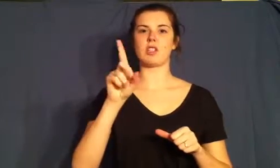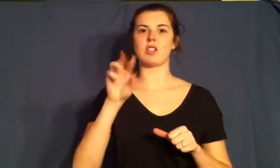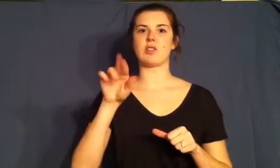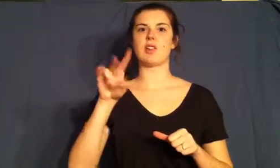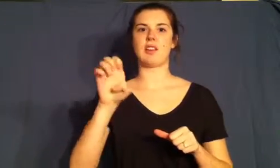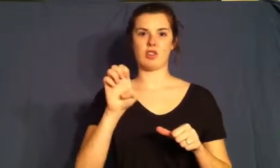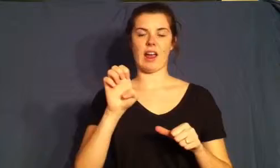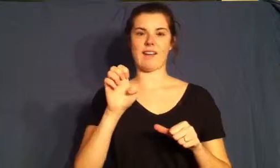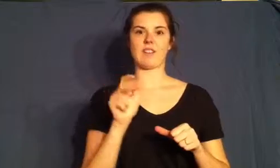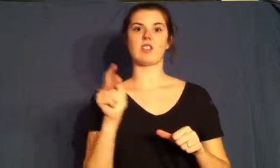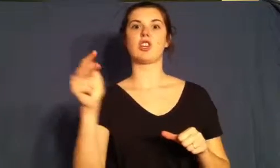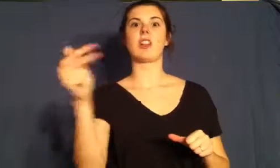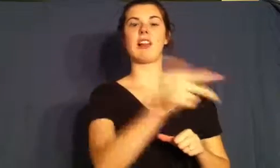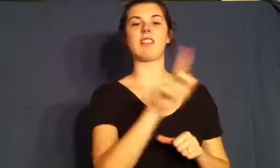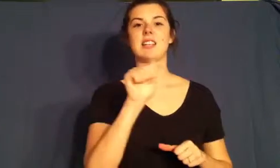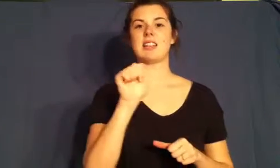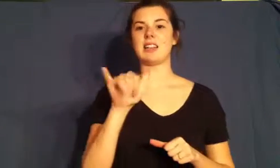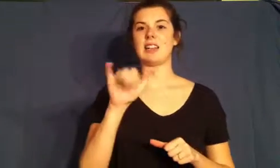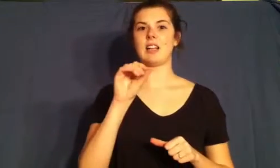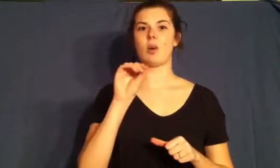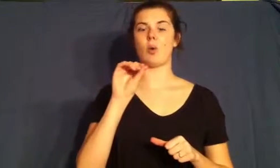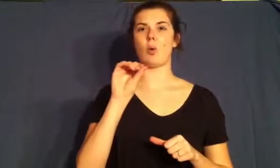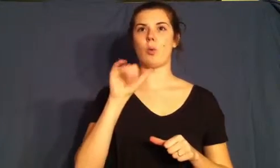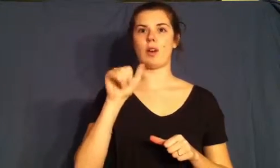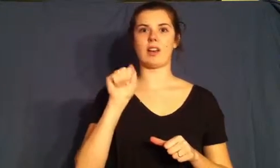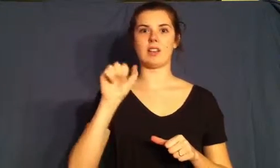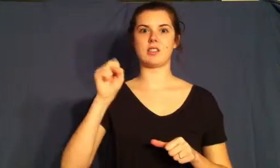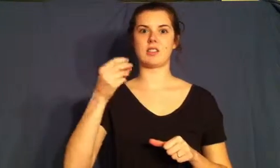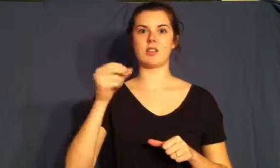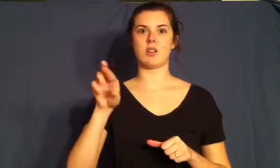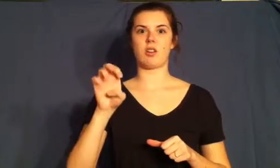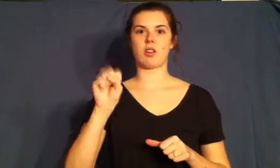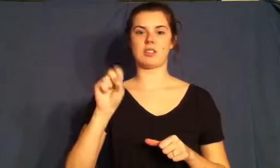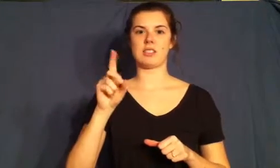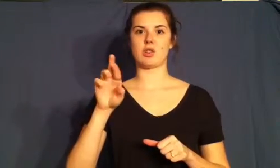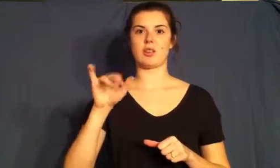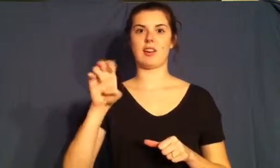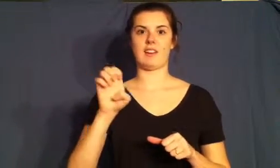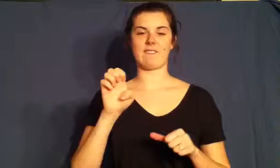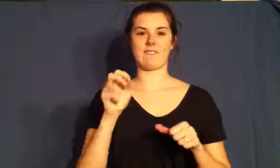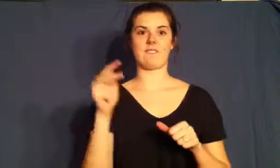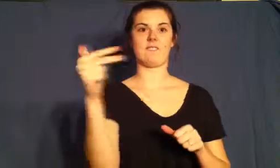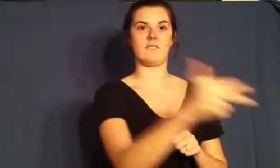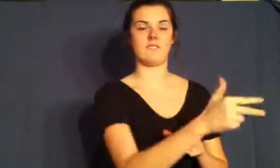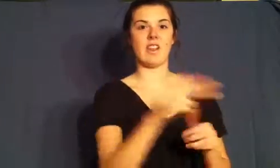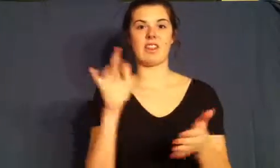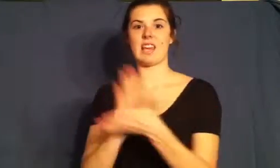turn left onto La Jolla Shores Drive. You'll be leaving the campus on your right. Follow La Jolla Shores Drive for about a half